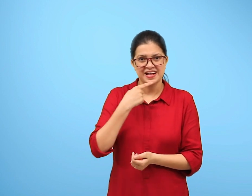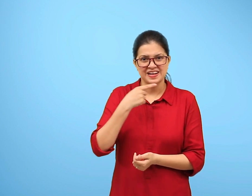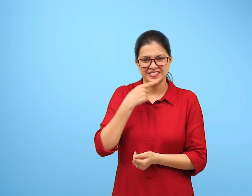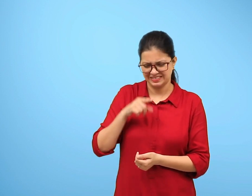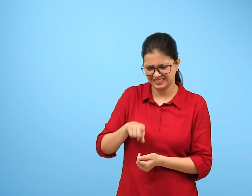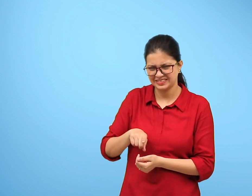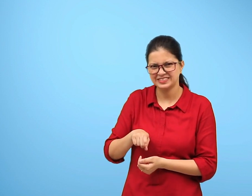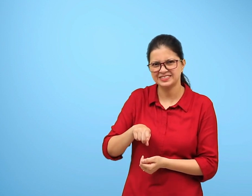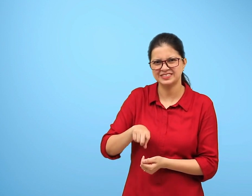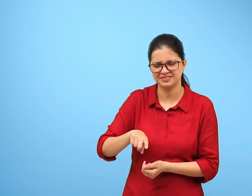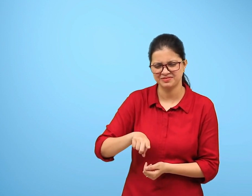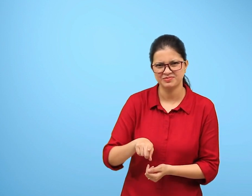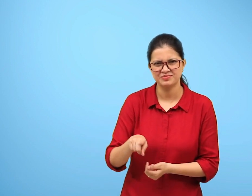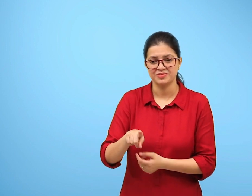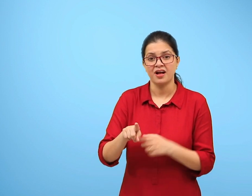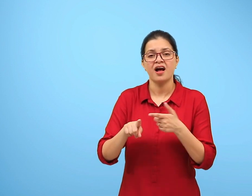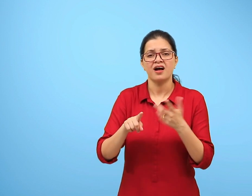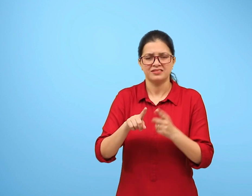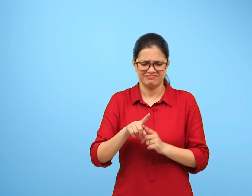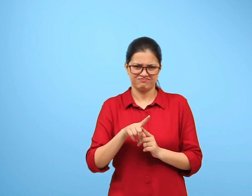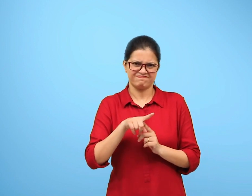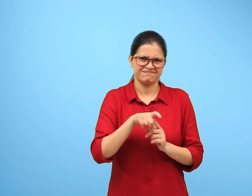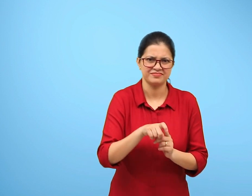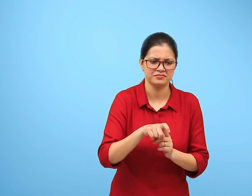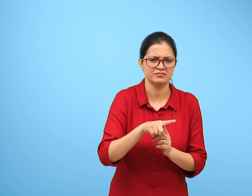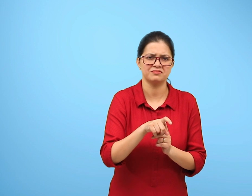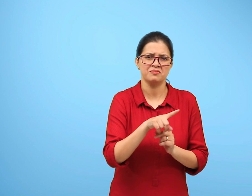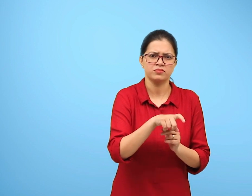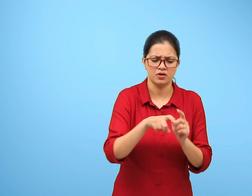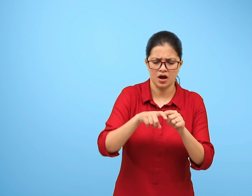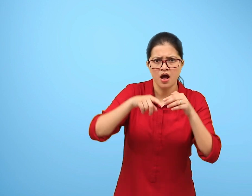Earthworms move by alternate extension and contraction of the body using muscles.